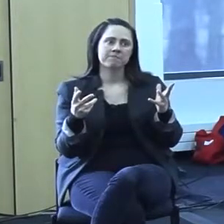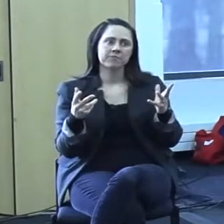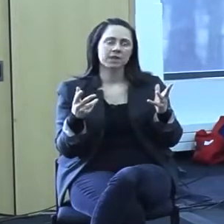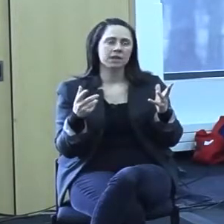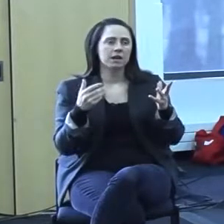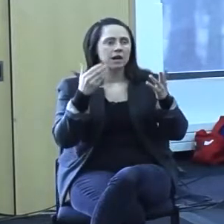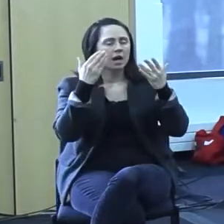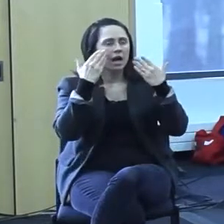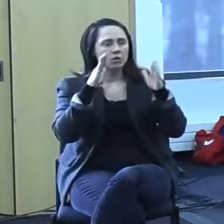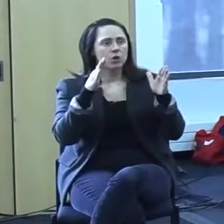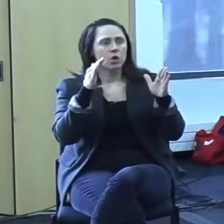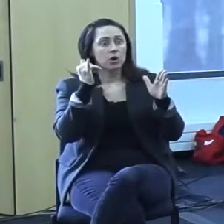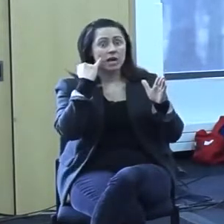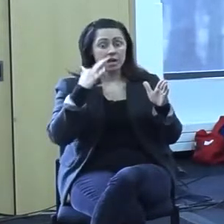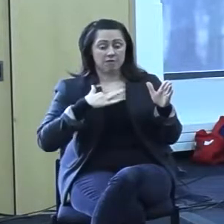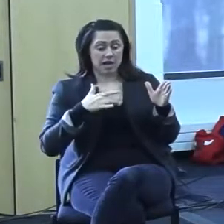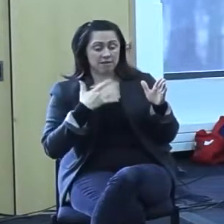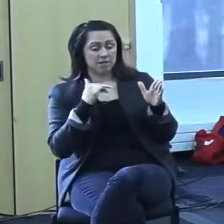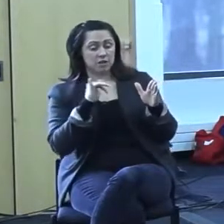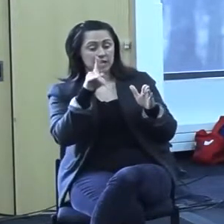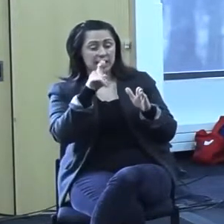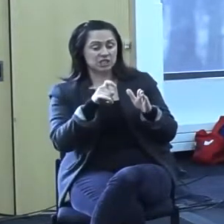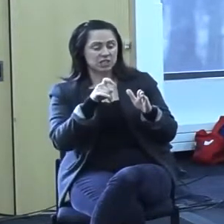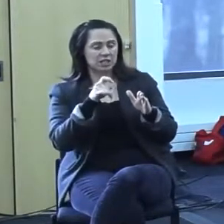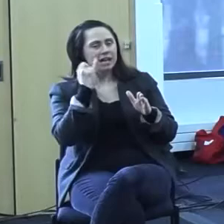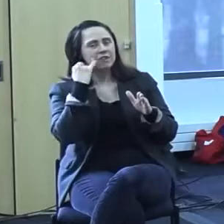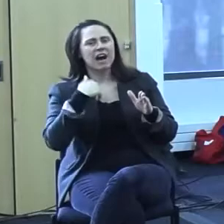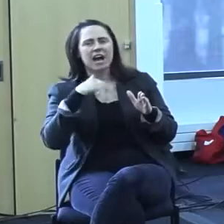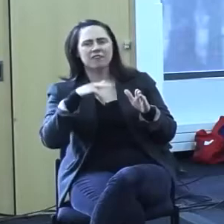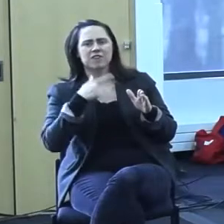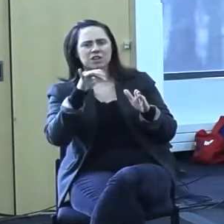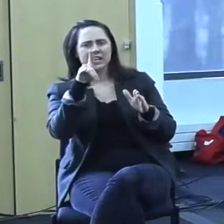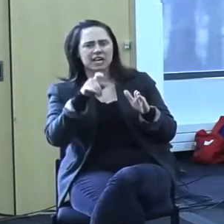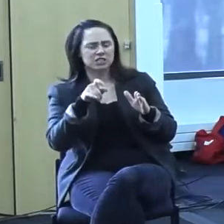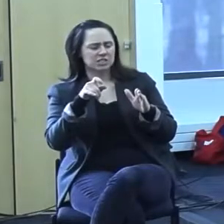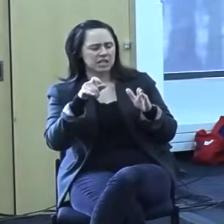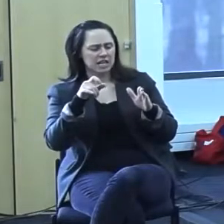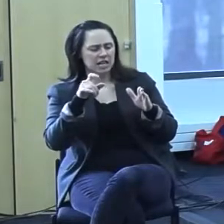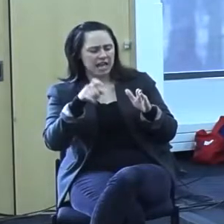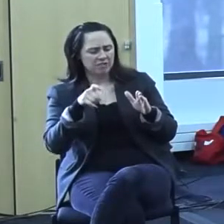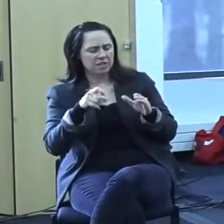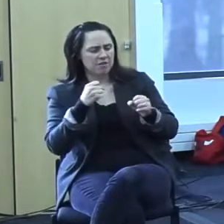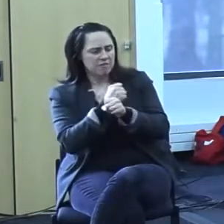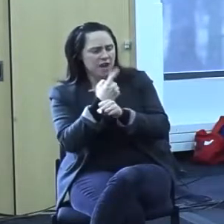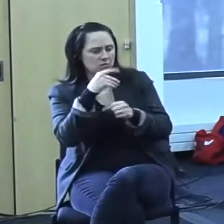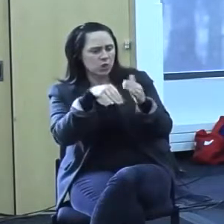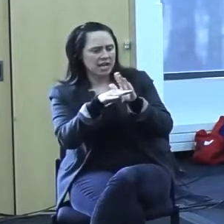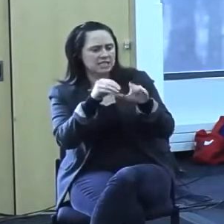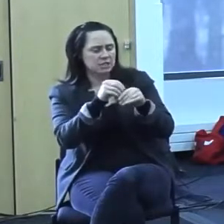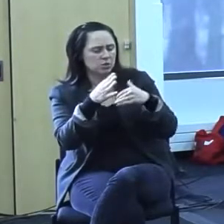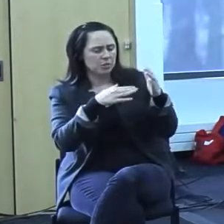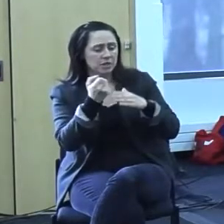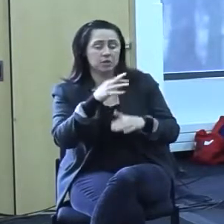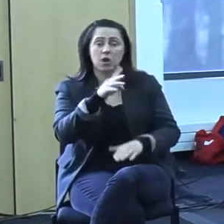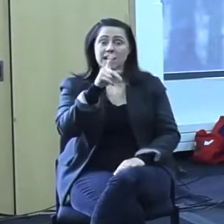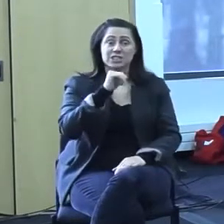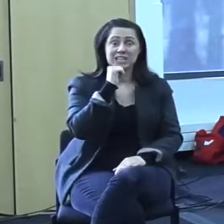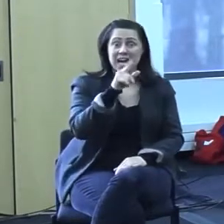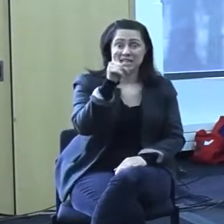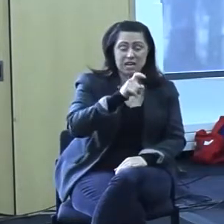I don't know, if I feel like I shouldn't have to fight for access into a building, or I shouldn't have